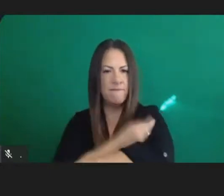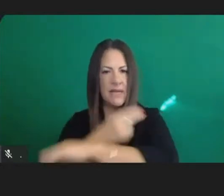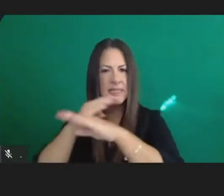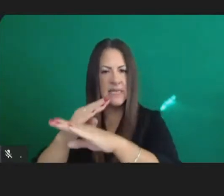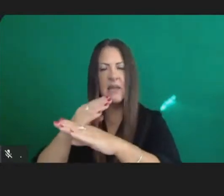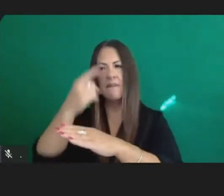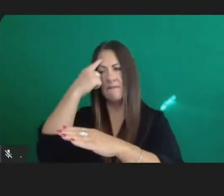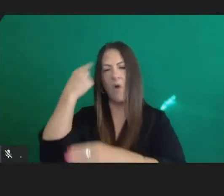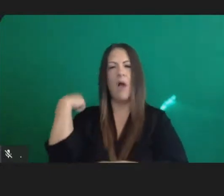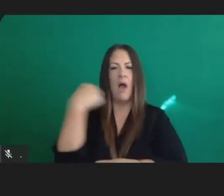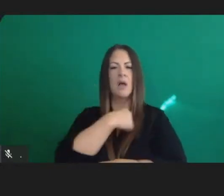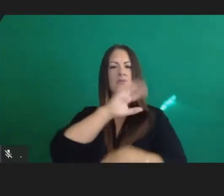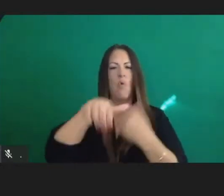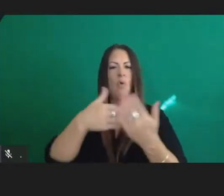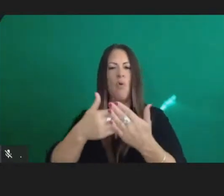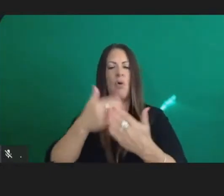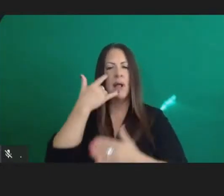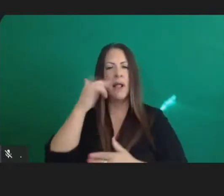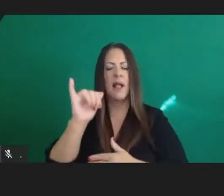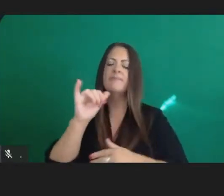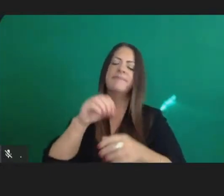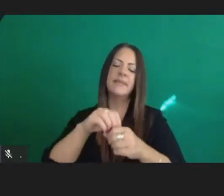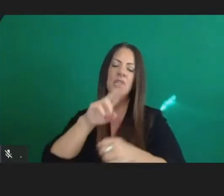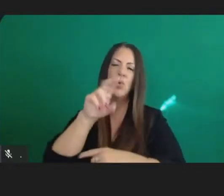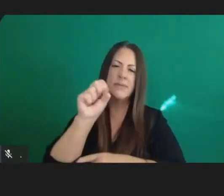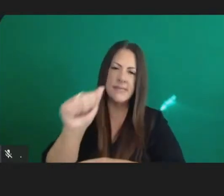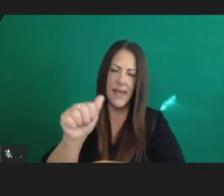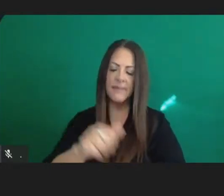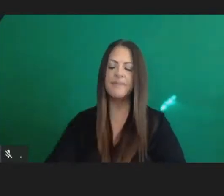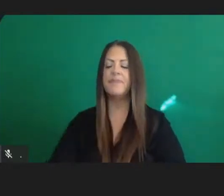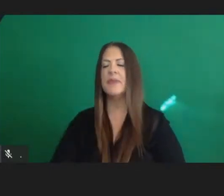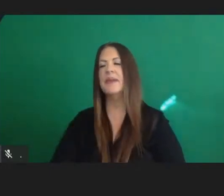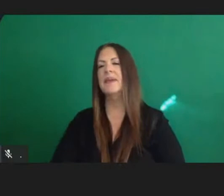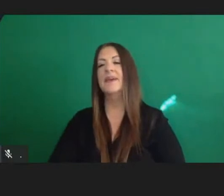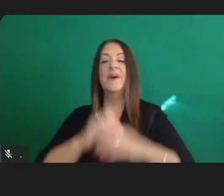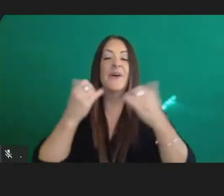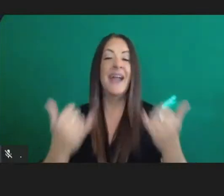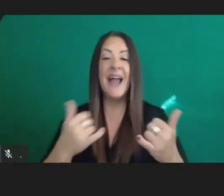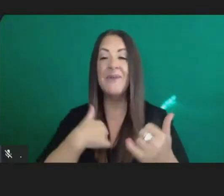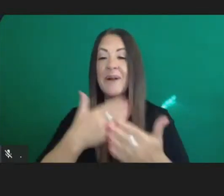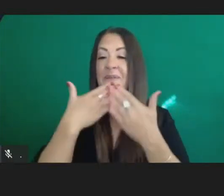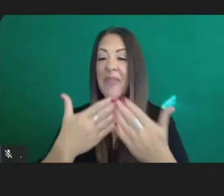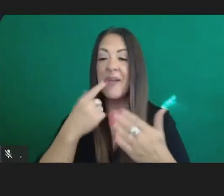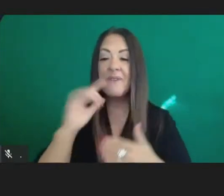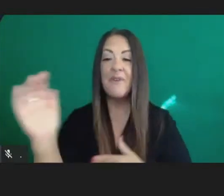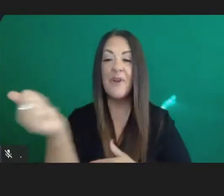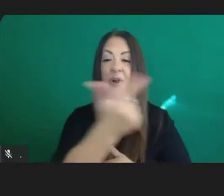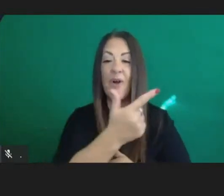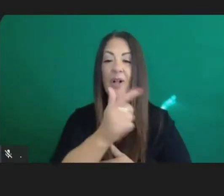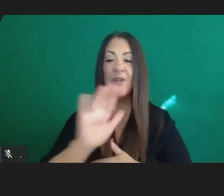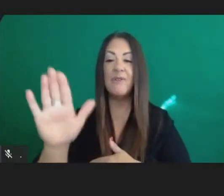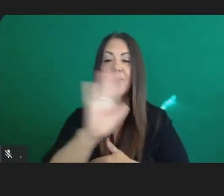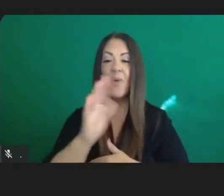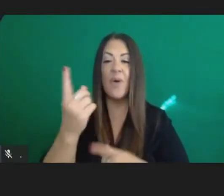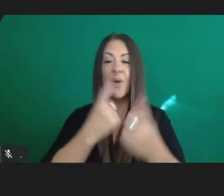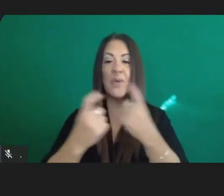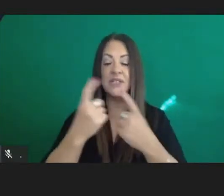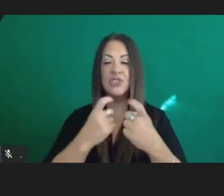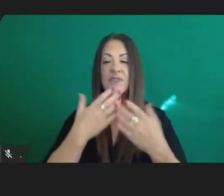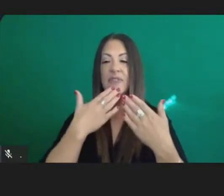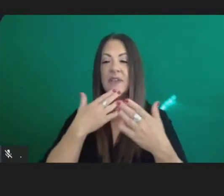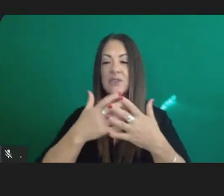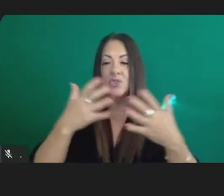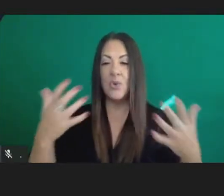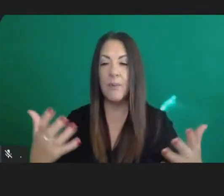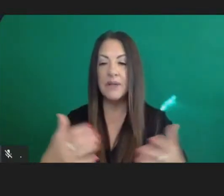nation. So with that, I just want to always thank the reporters for the thoughtful questions. I know it helps a number of listeners also